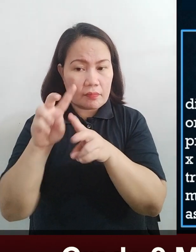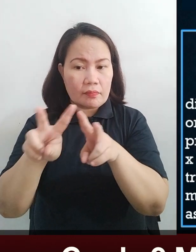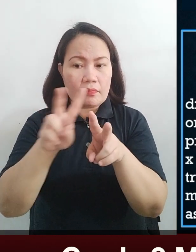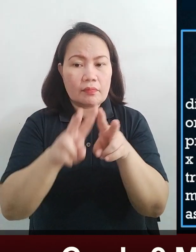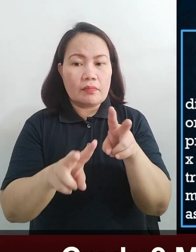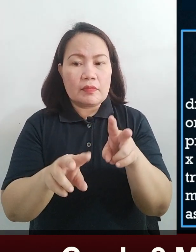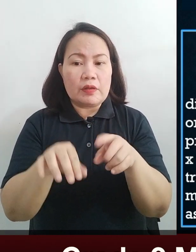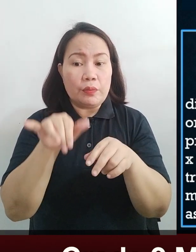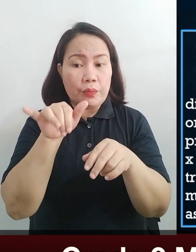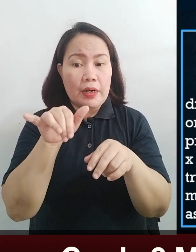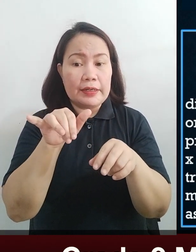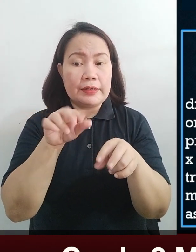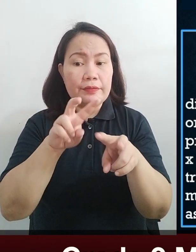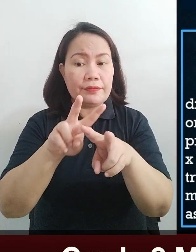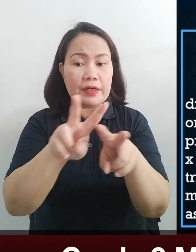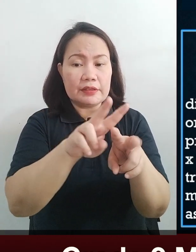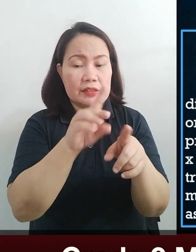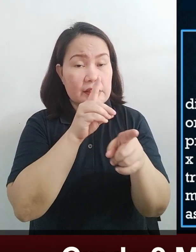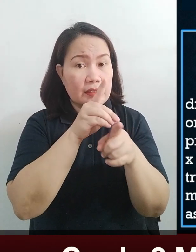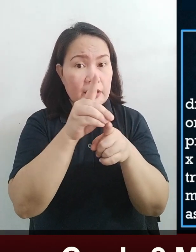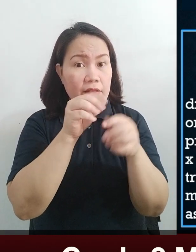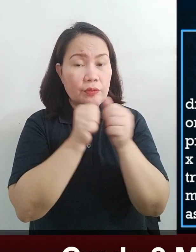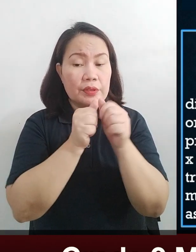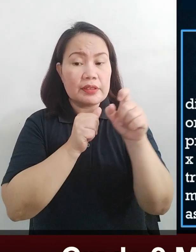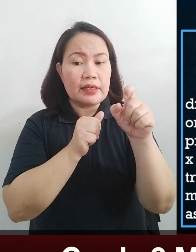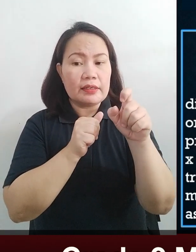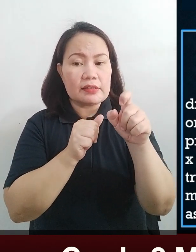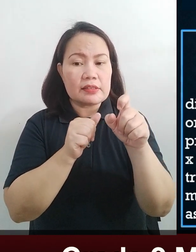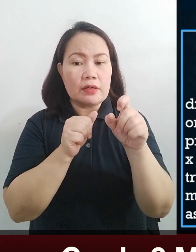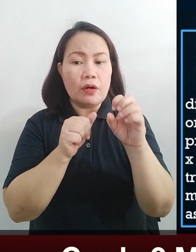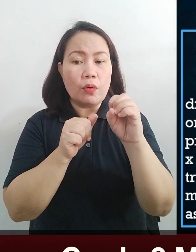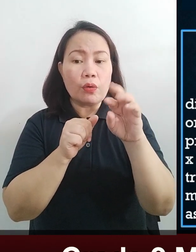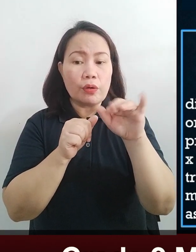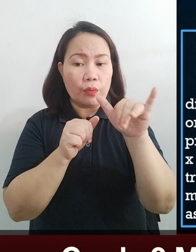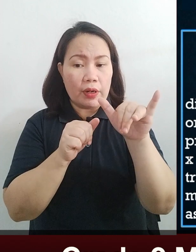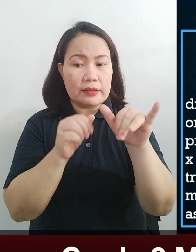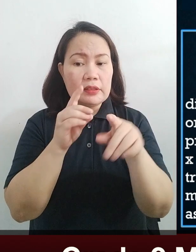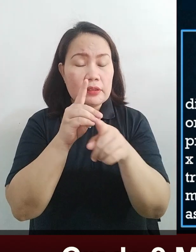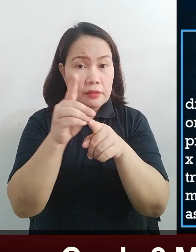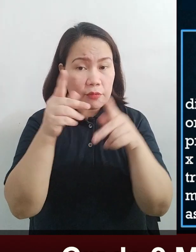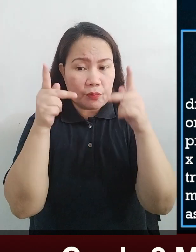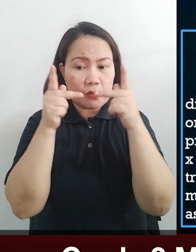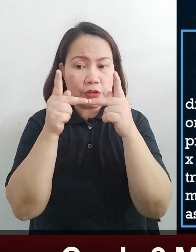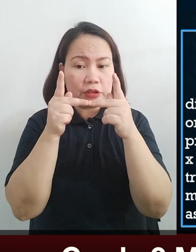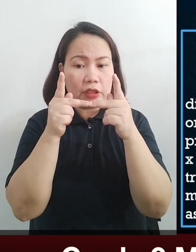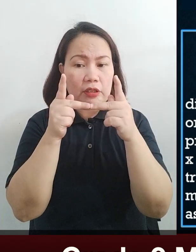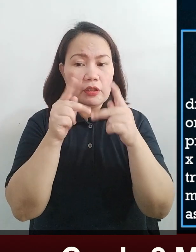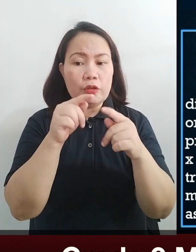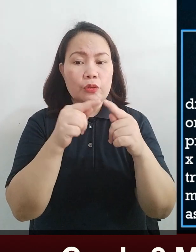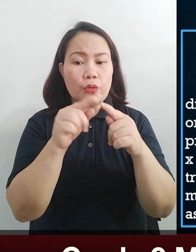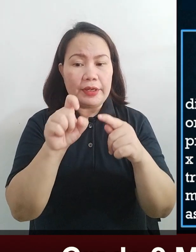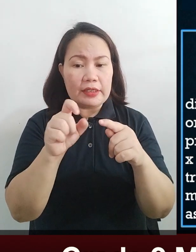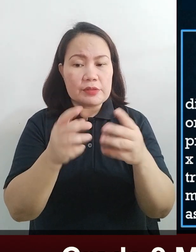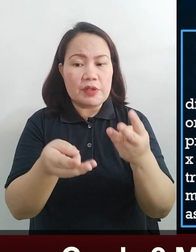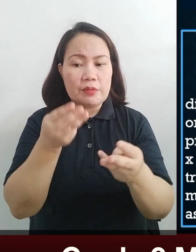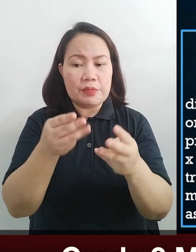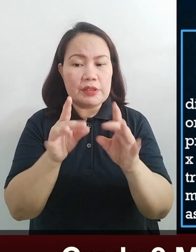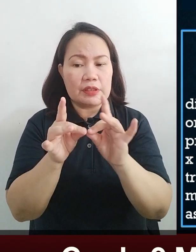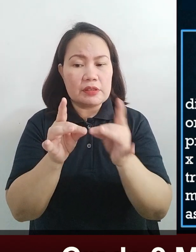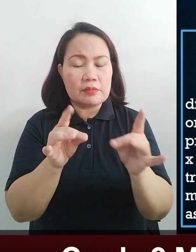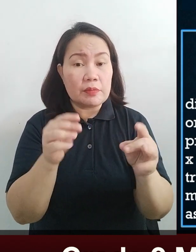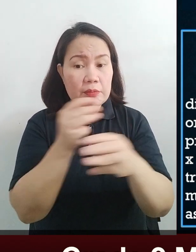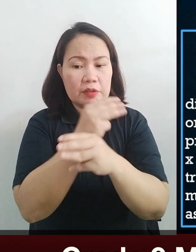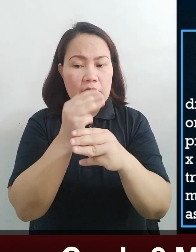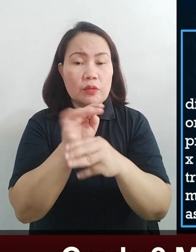with x or y is directly proportional to x, may be translated mathematically as y is equal